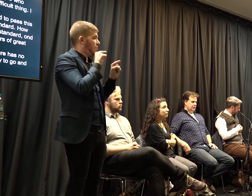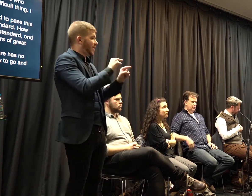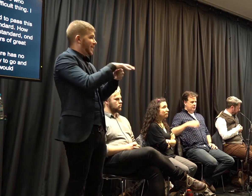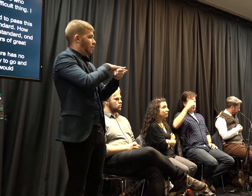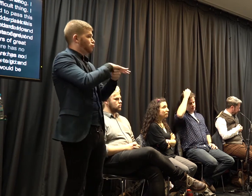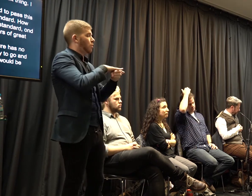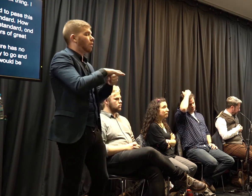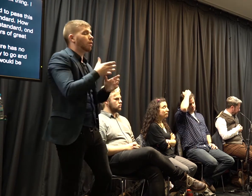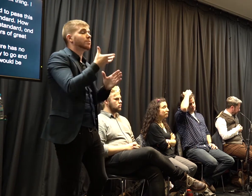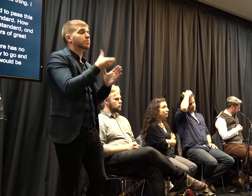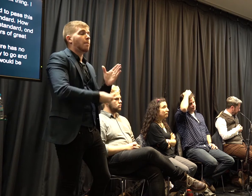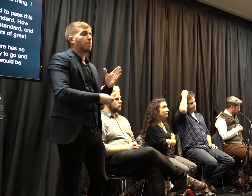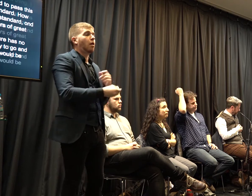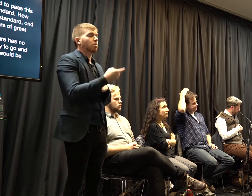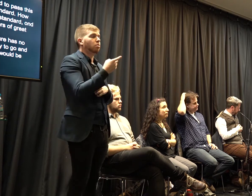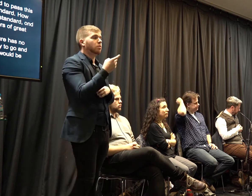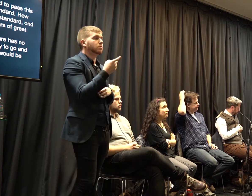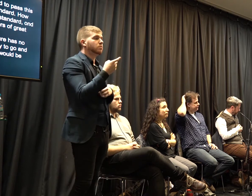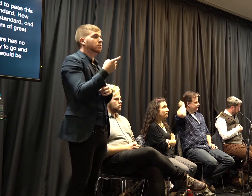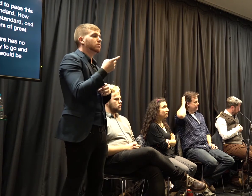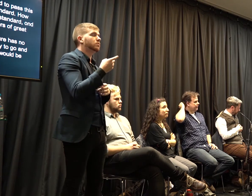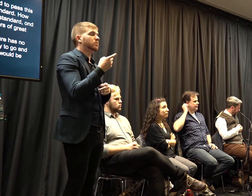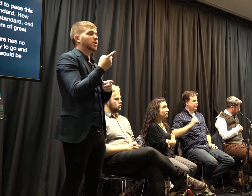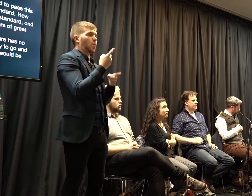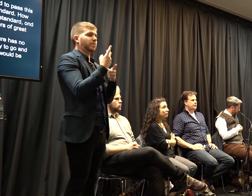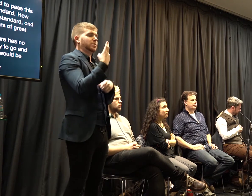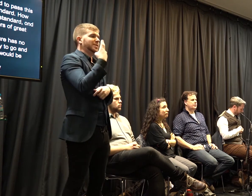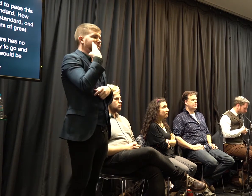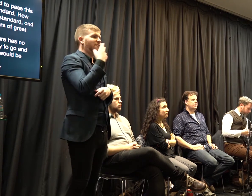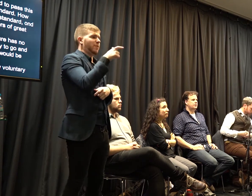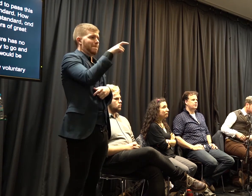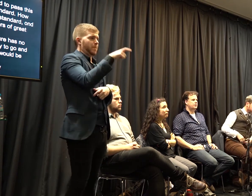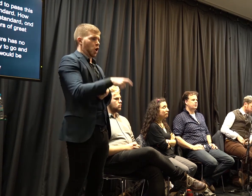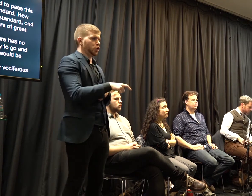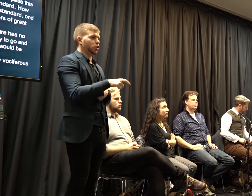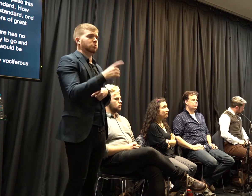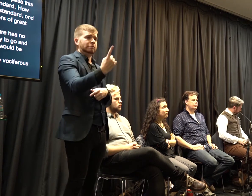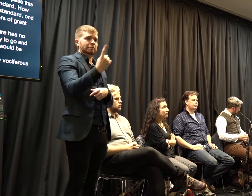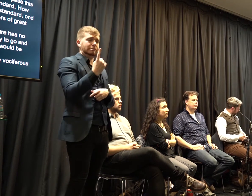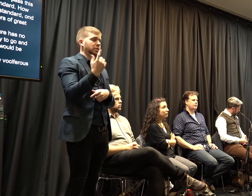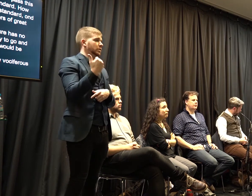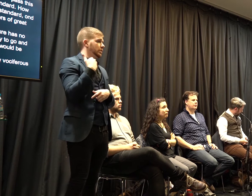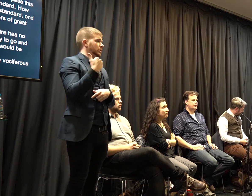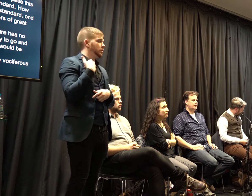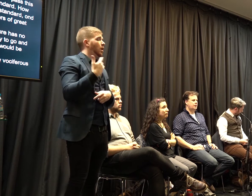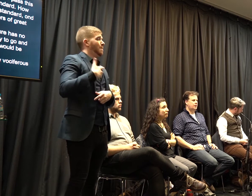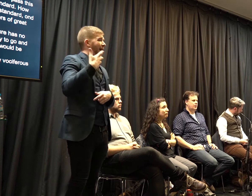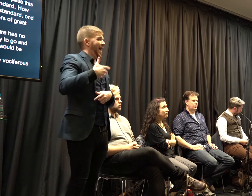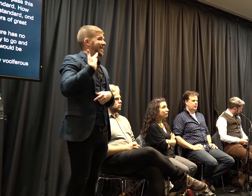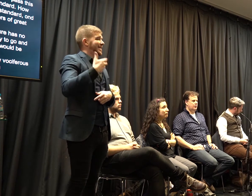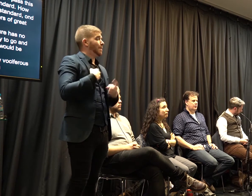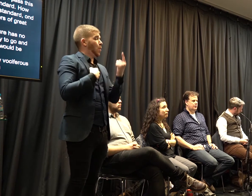give you an example, we did have a very vociferous voice of a deaf person complaining about a theatre